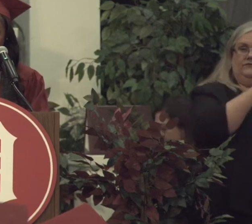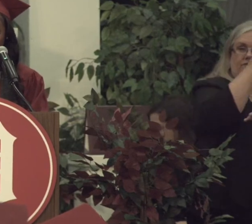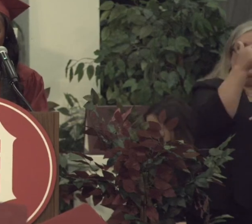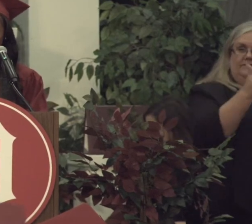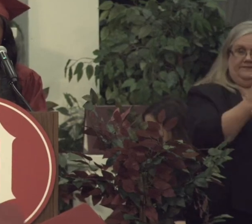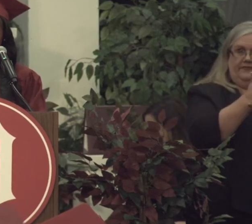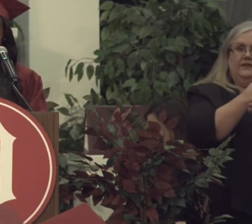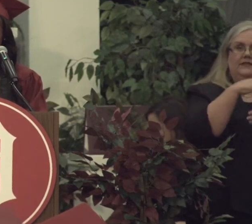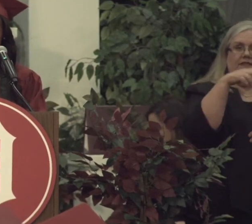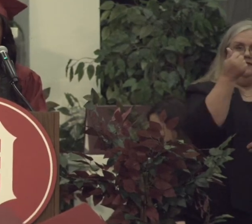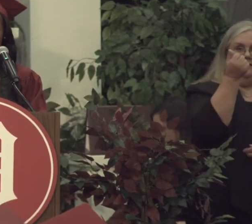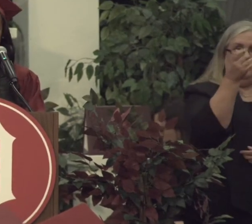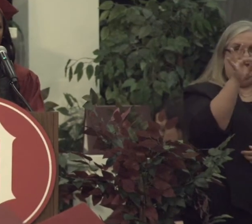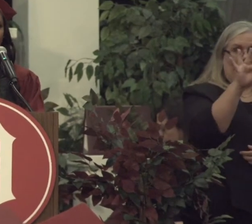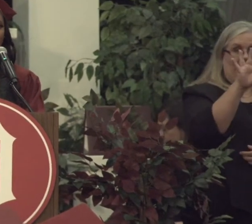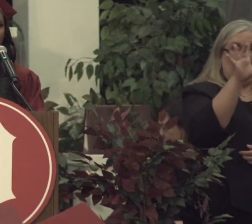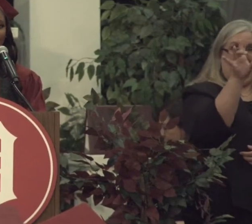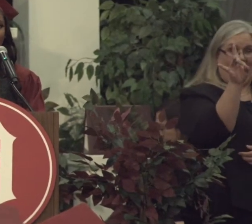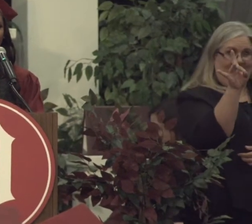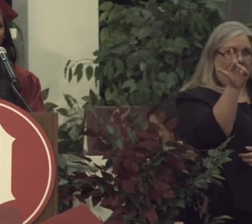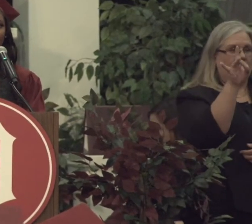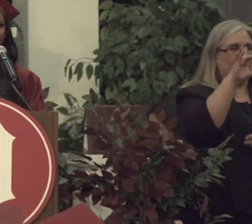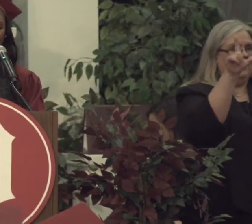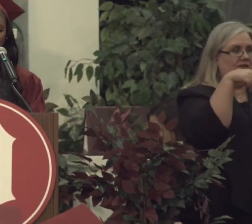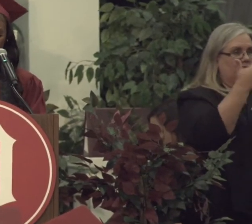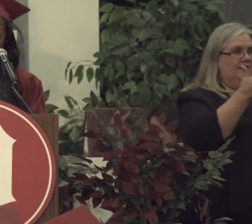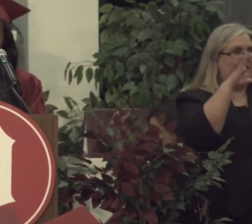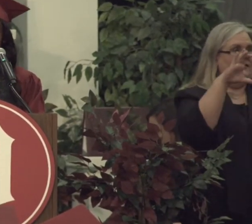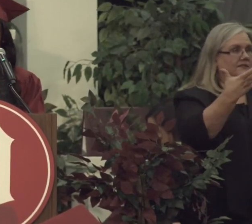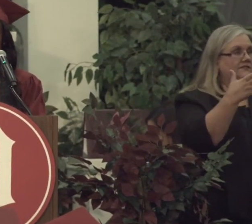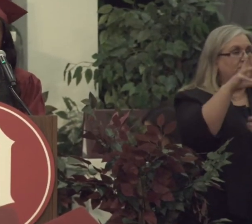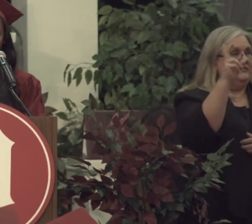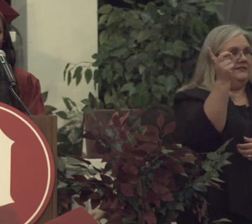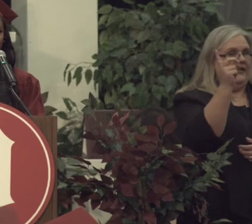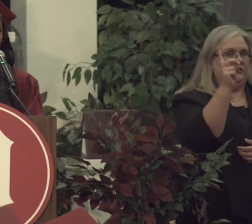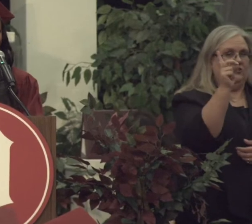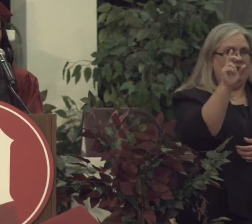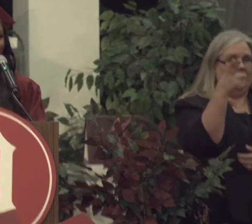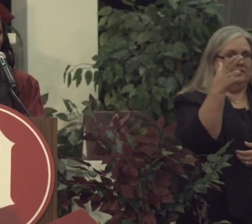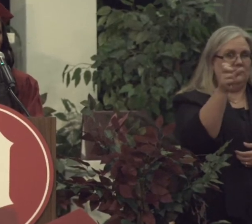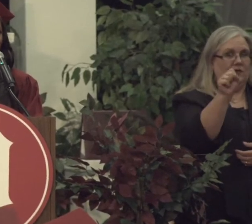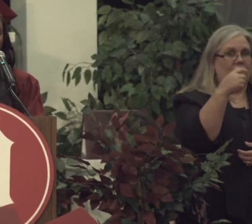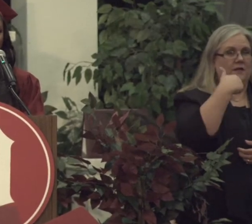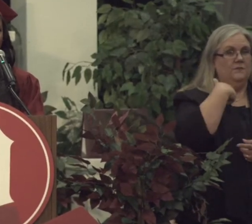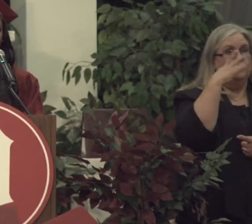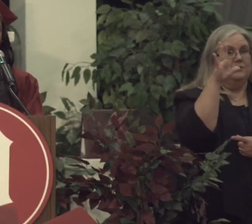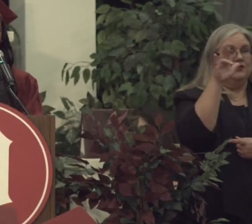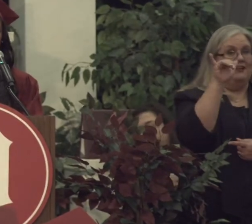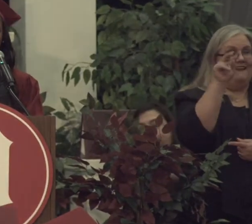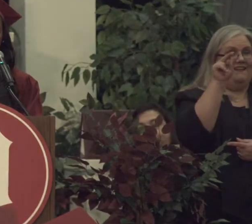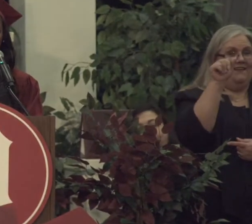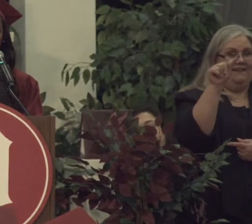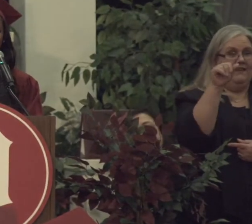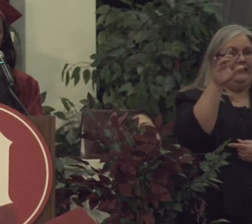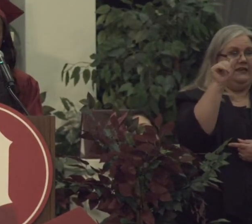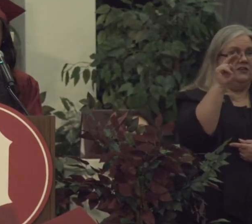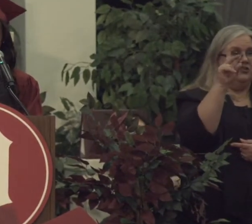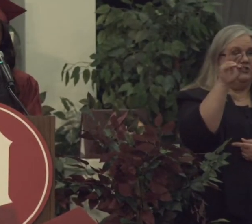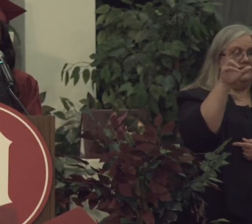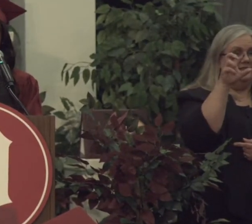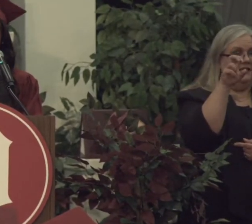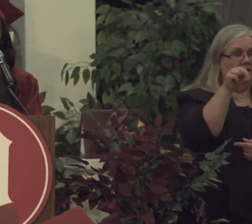of the 98th graduating class of Destrehan High School. I am Brianna Anderson, Executive Board